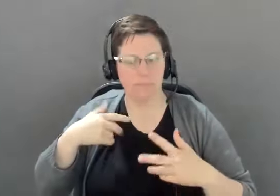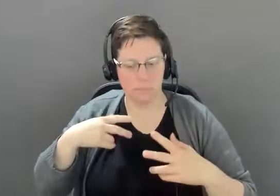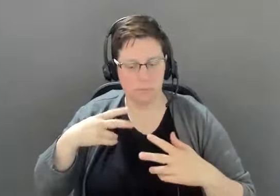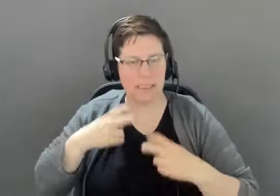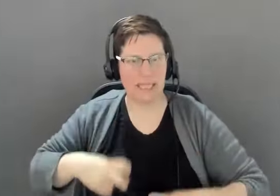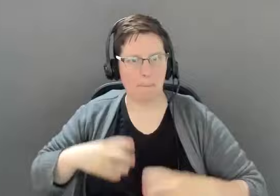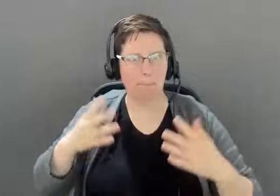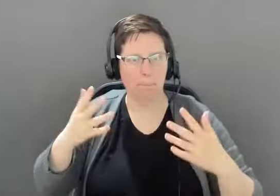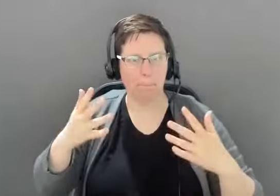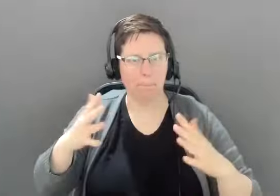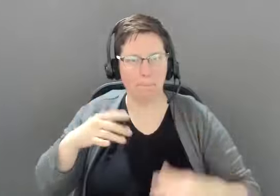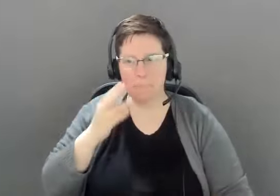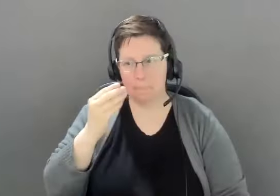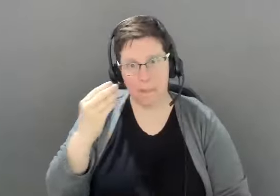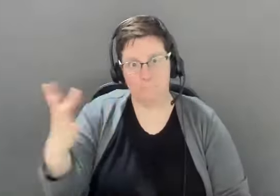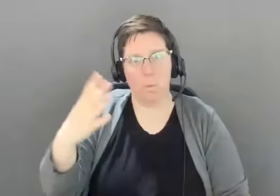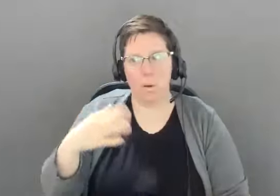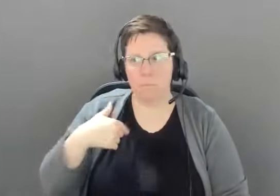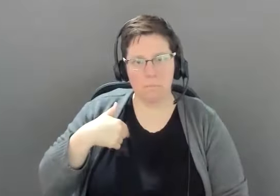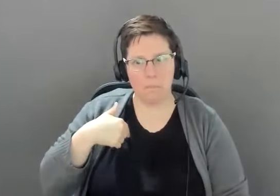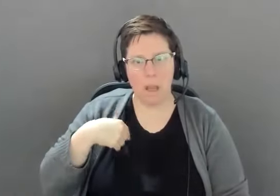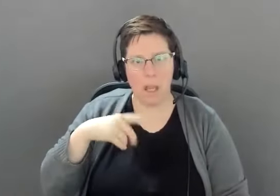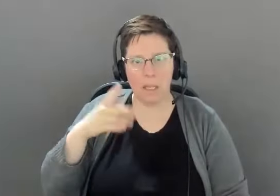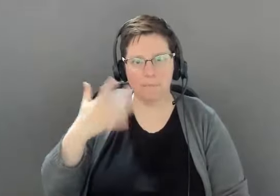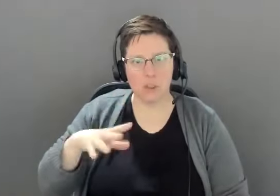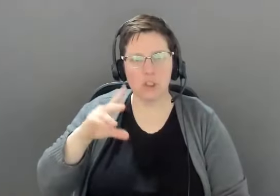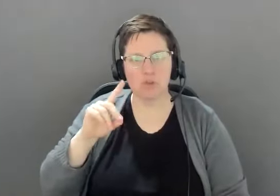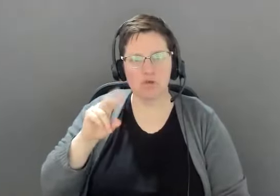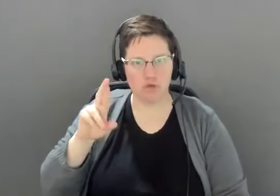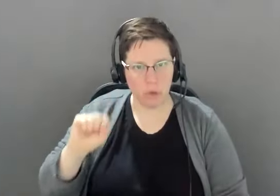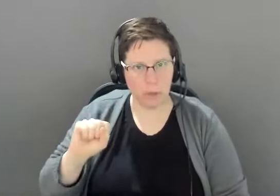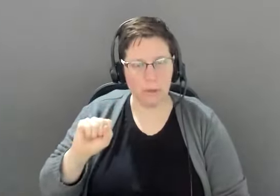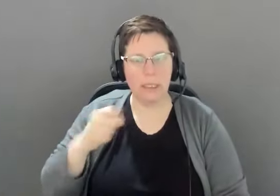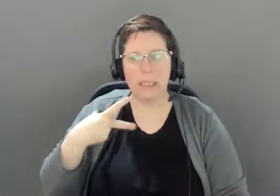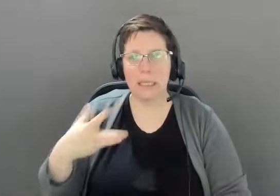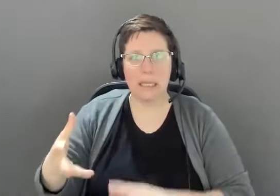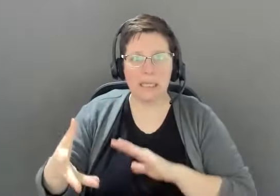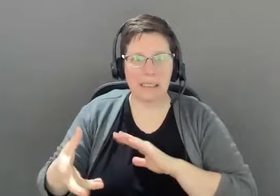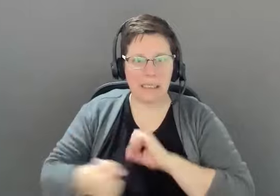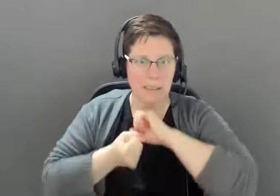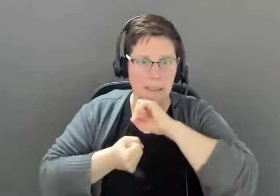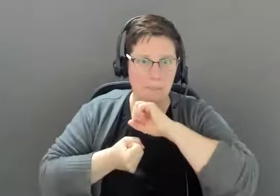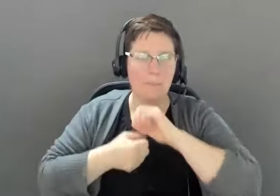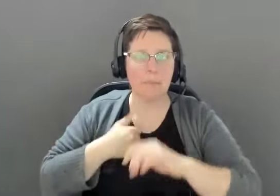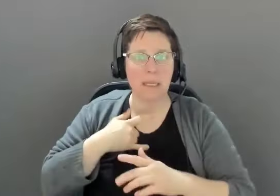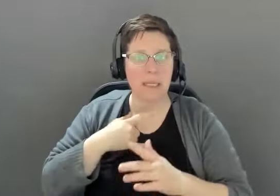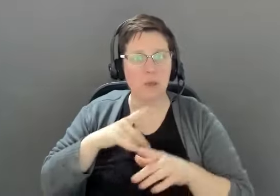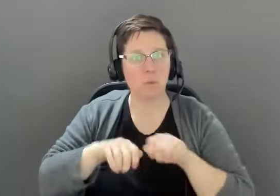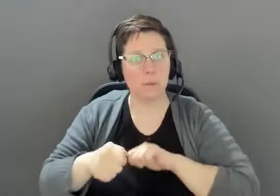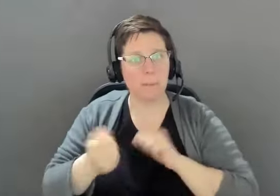had been drugged, kidnapped, and raped by multiple men. On May 5th, 2019, due to a faltered